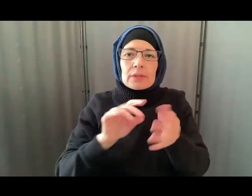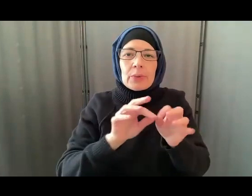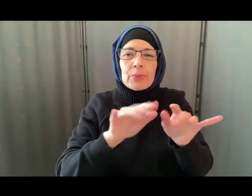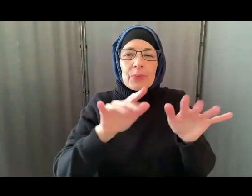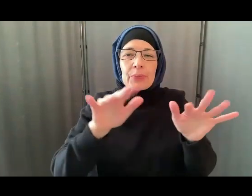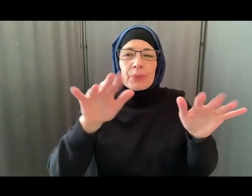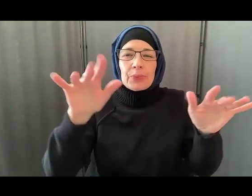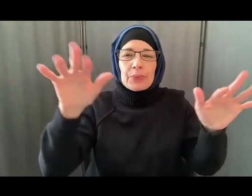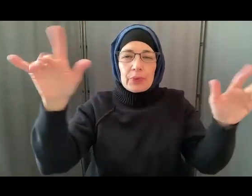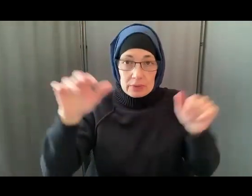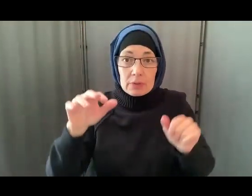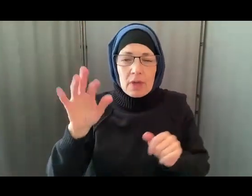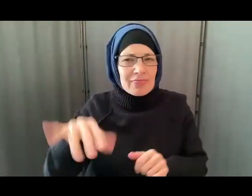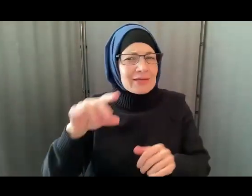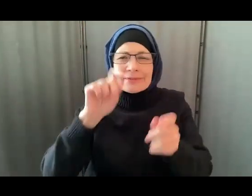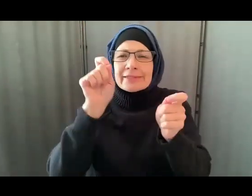language.